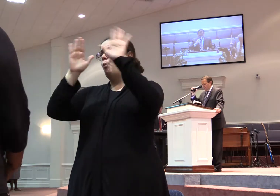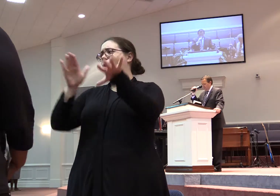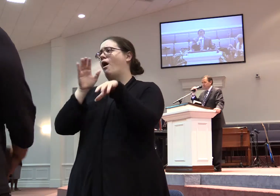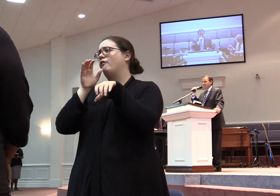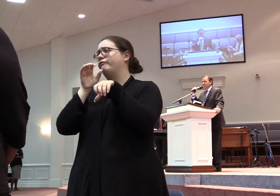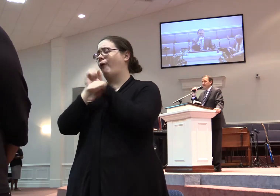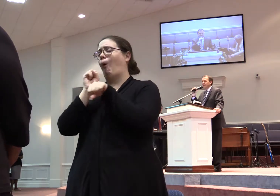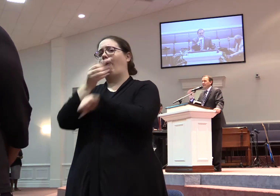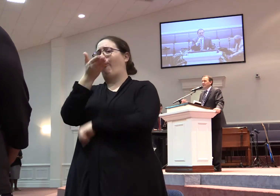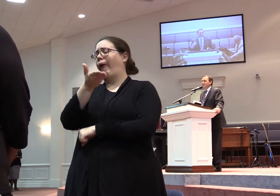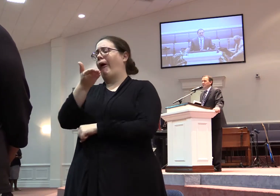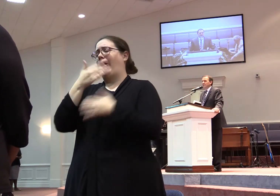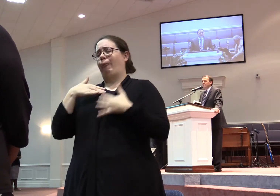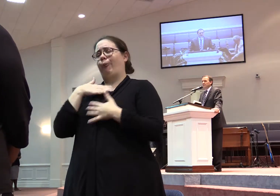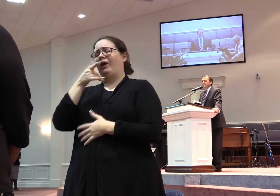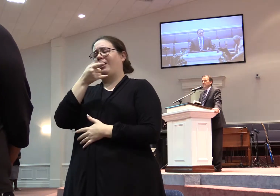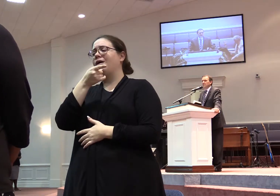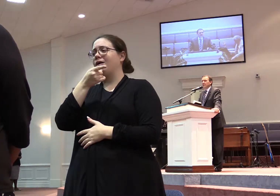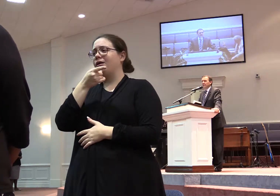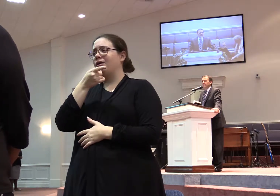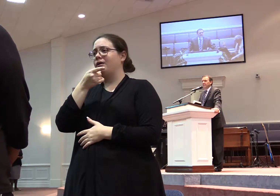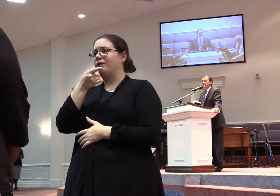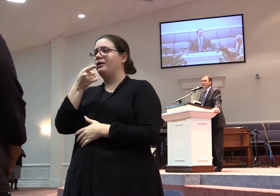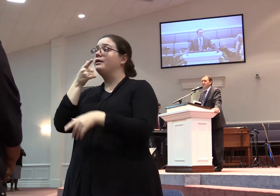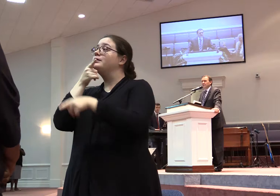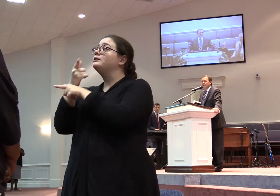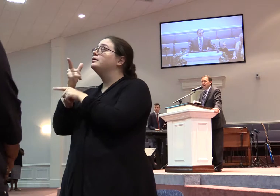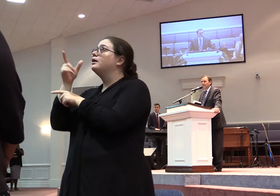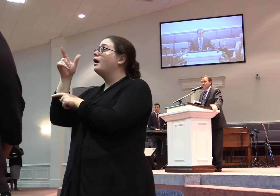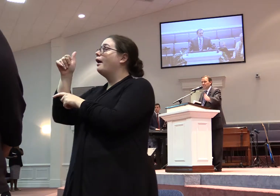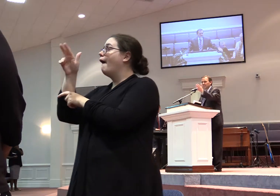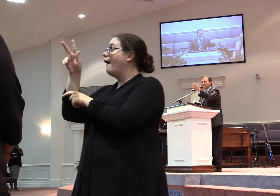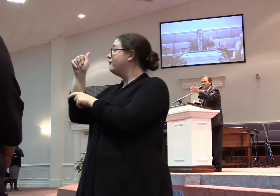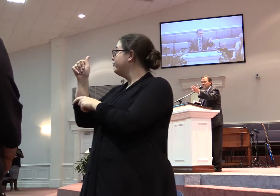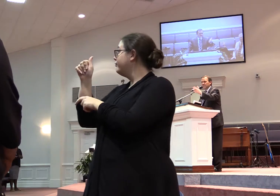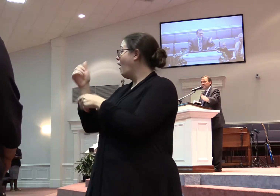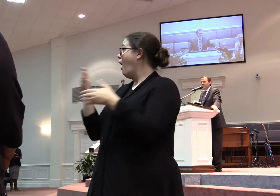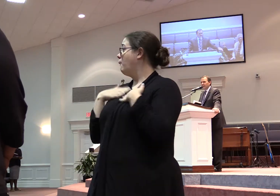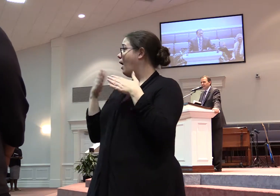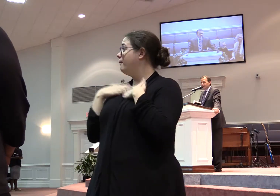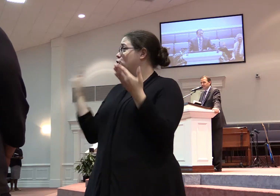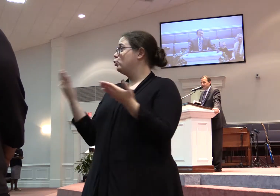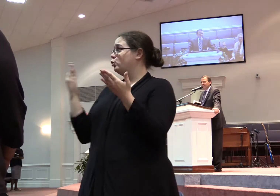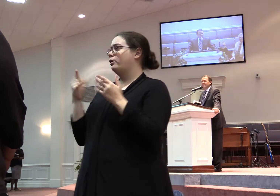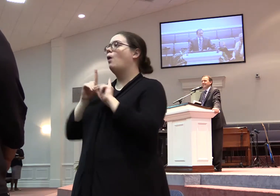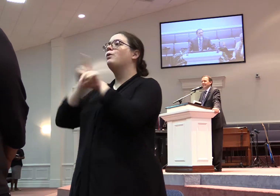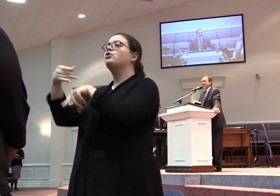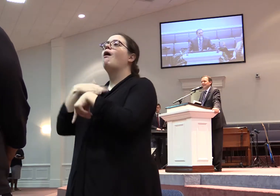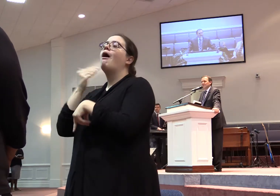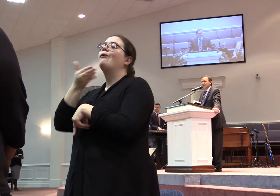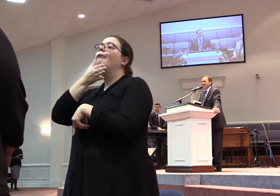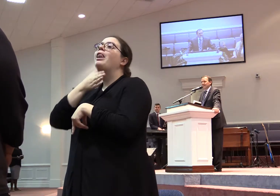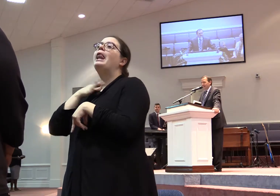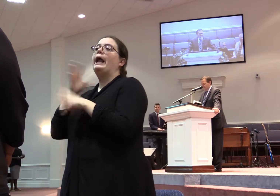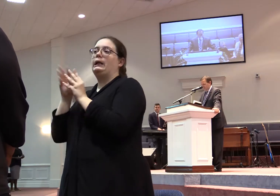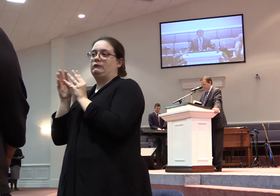and we appreciate that so very much. Sister Ava, it is great to have you. I believe you was at our ladies' retreat.